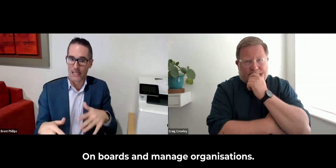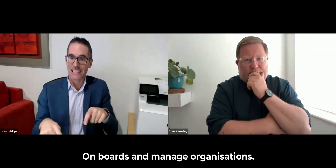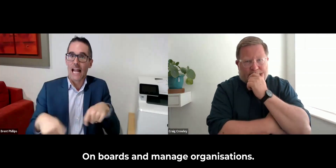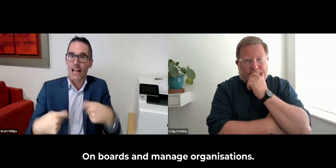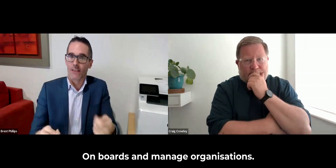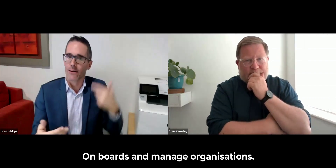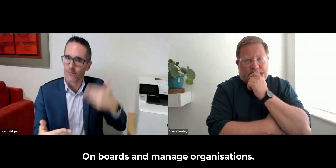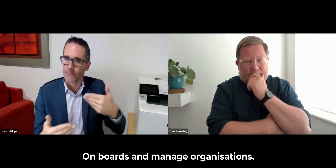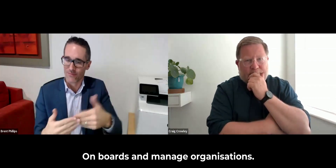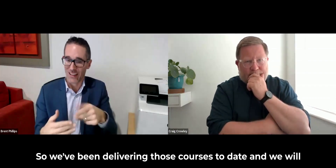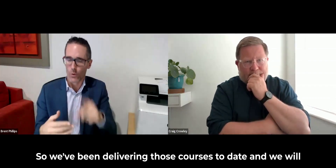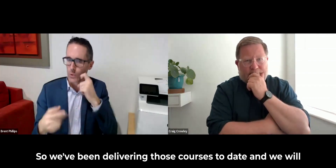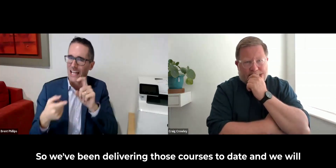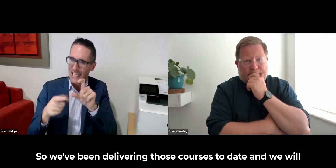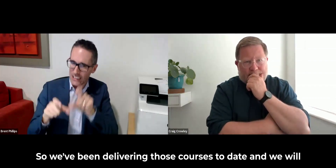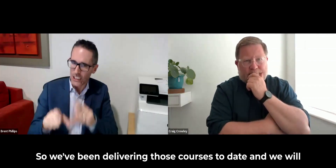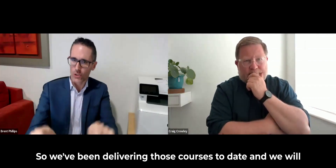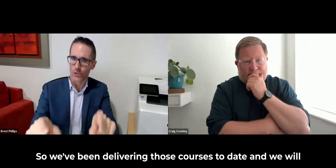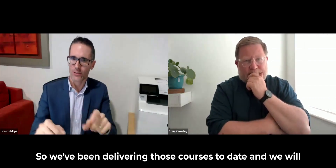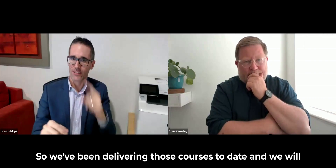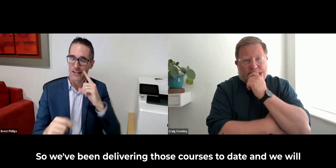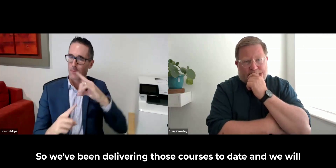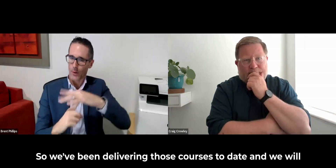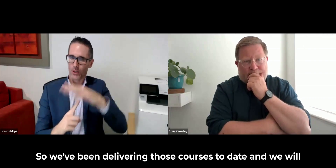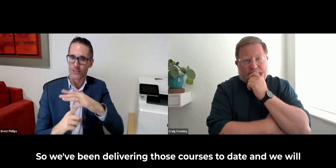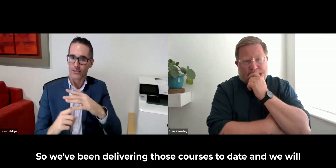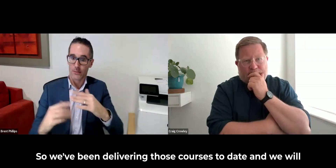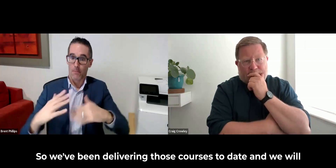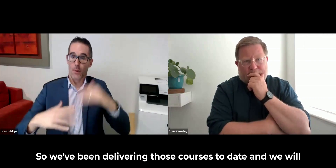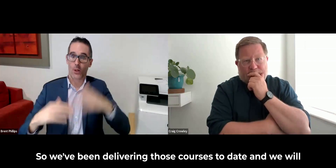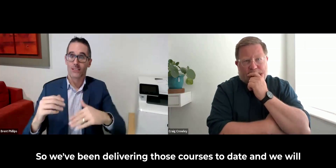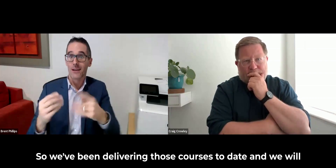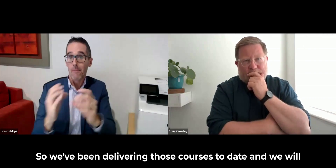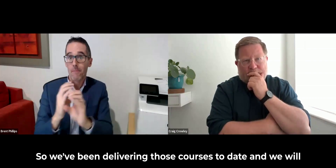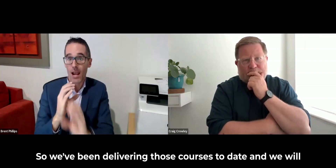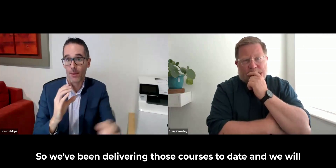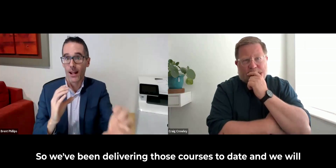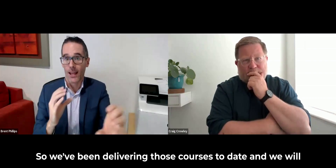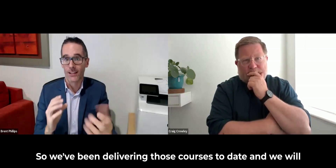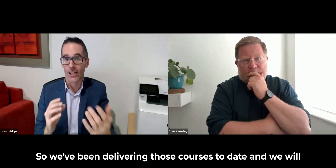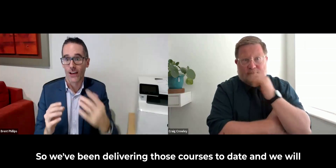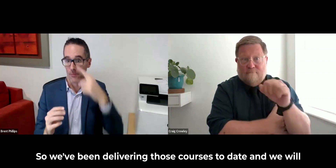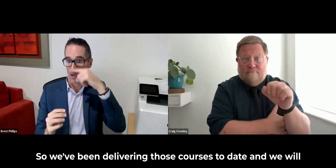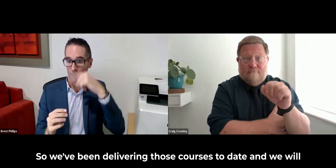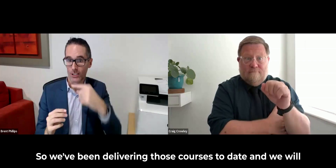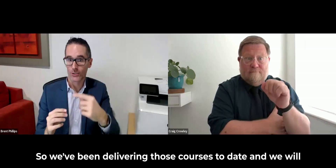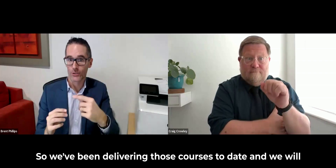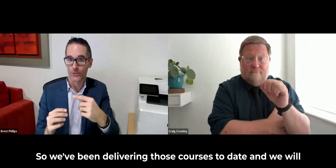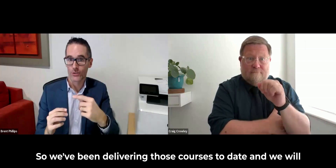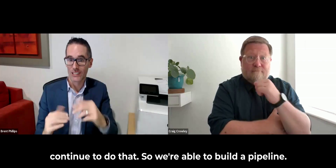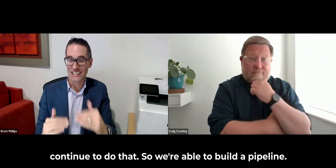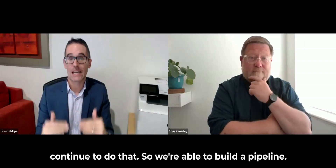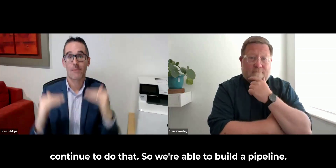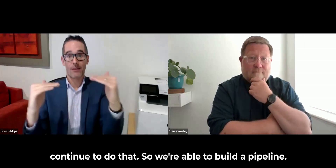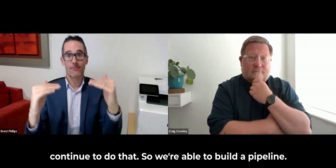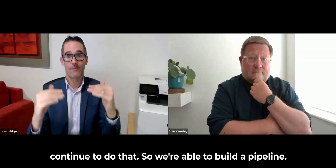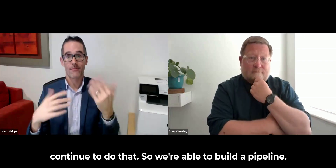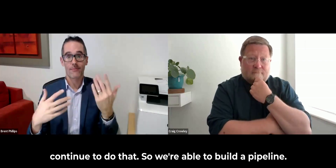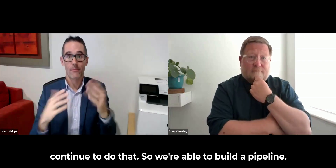manage organizations. So we've been delivering those courses to date, and we will continue to do that. So we're able